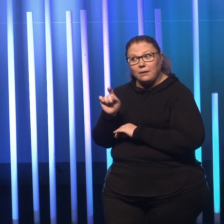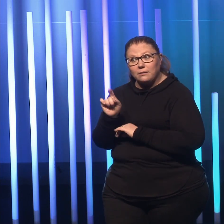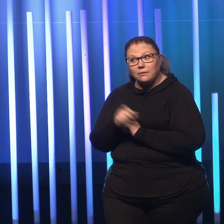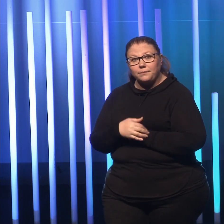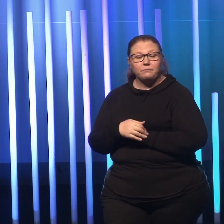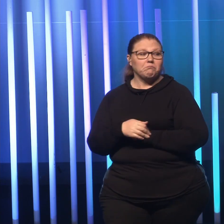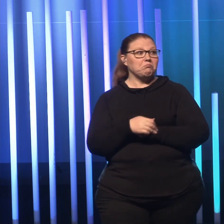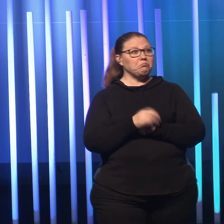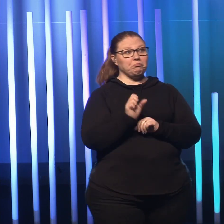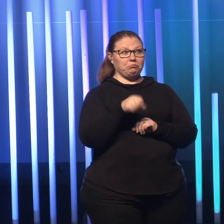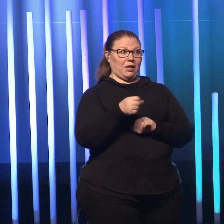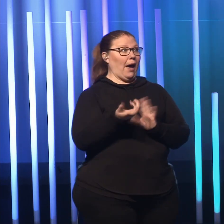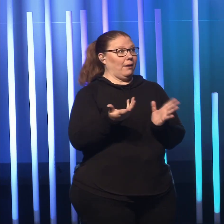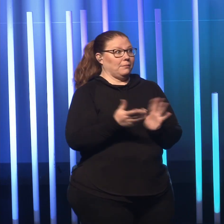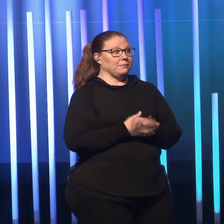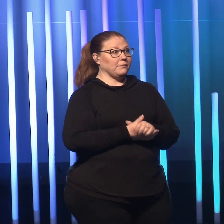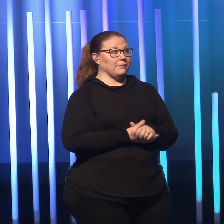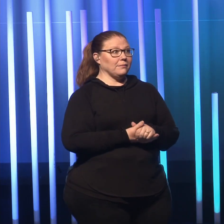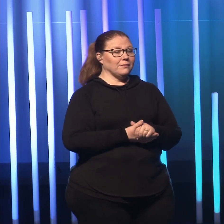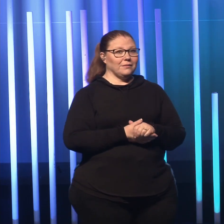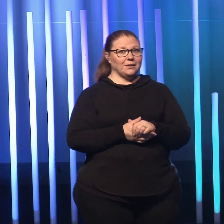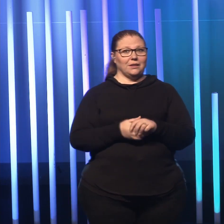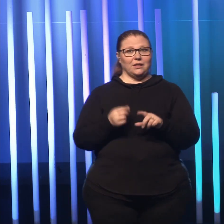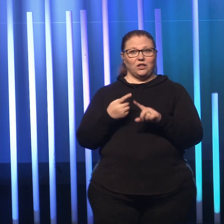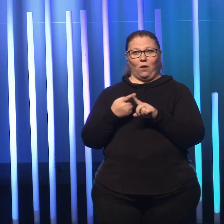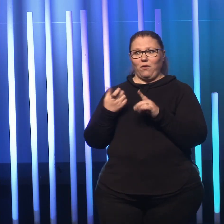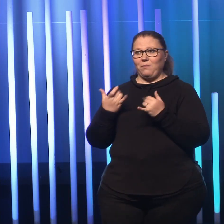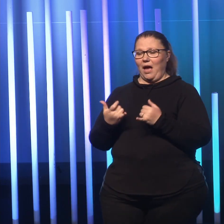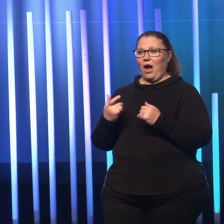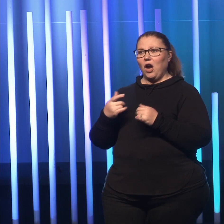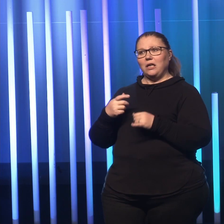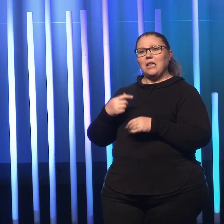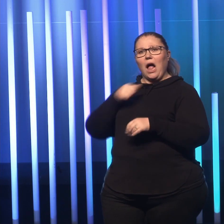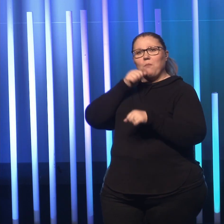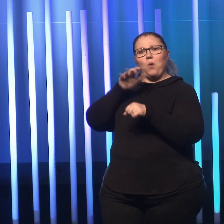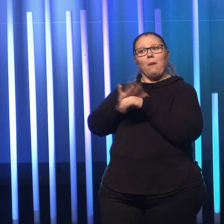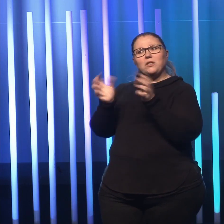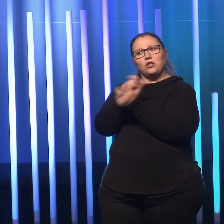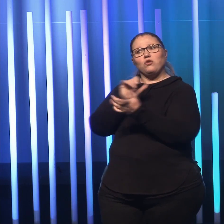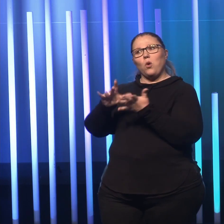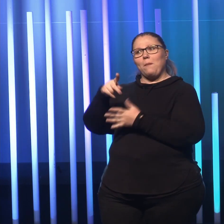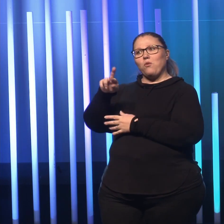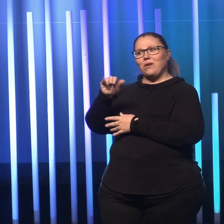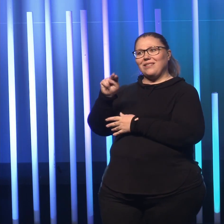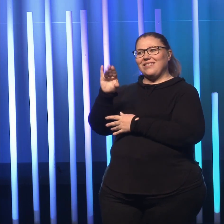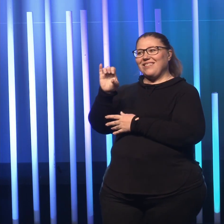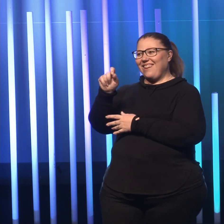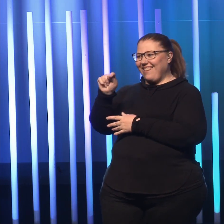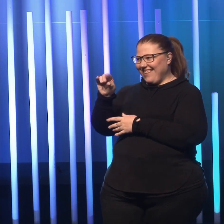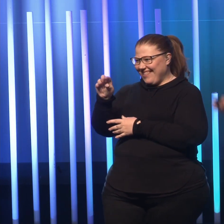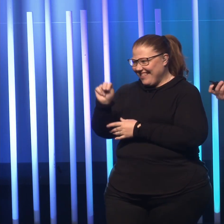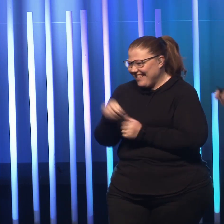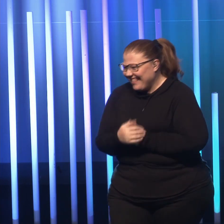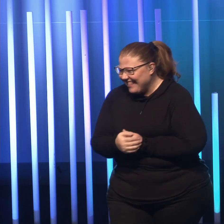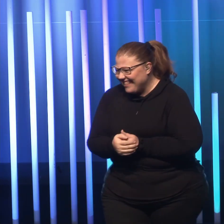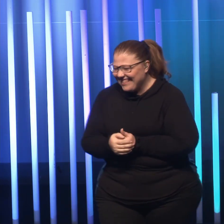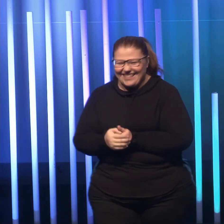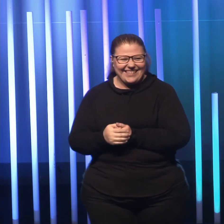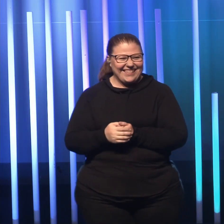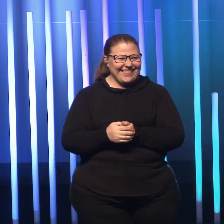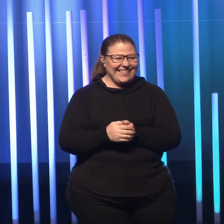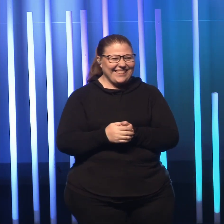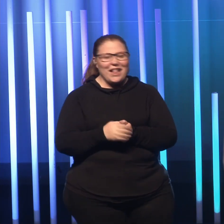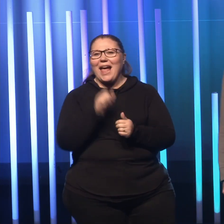Like, yeah, that was it. So from there on, I vowed to destroy Princeton. So hasn't